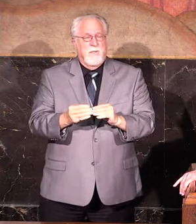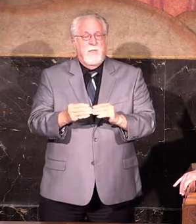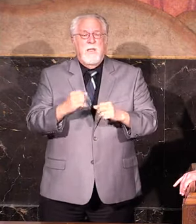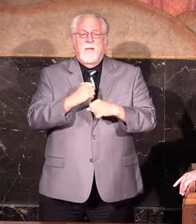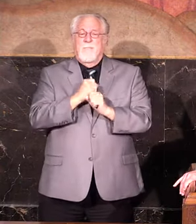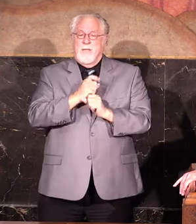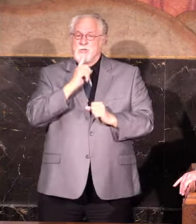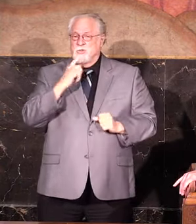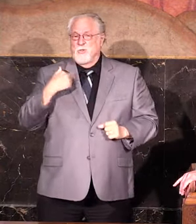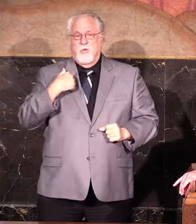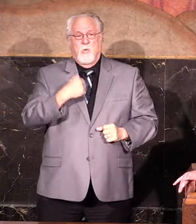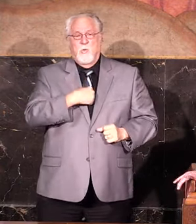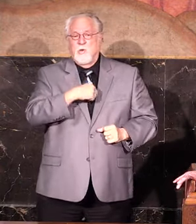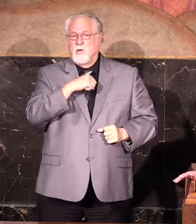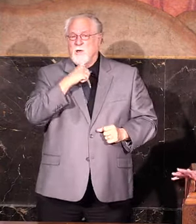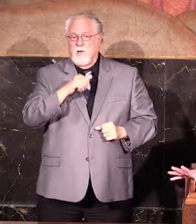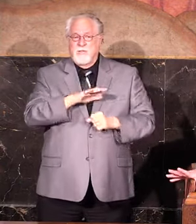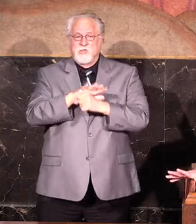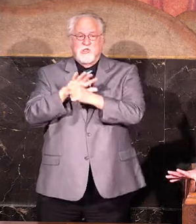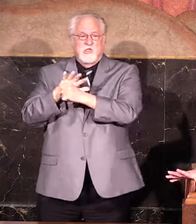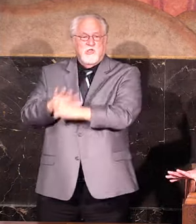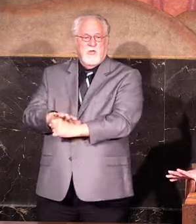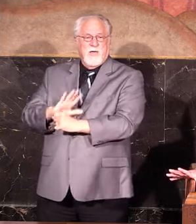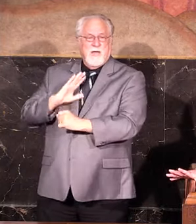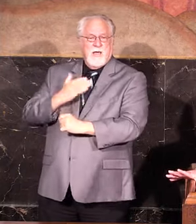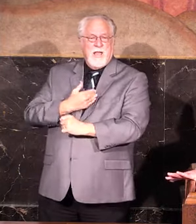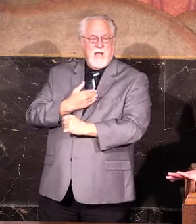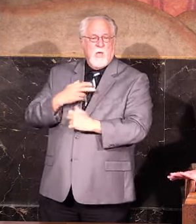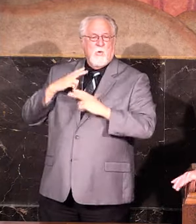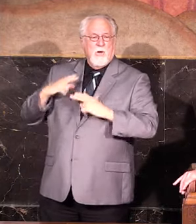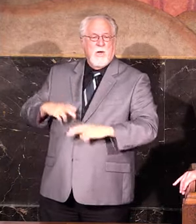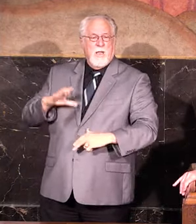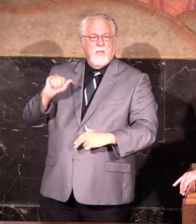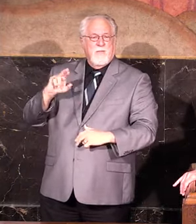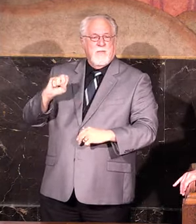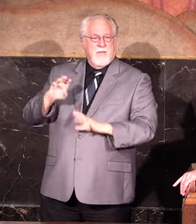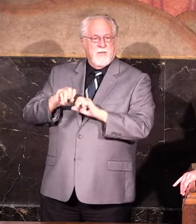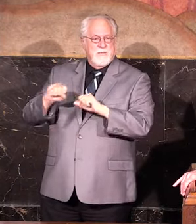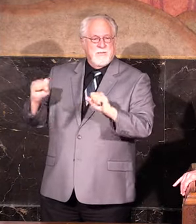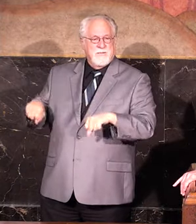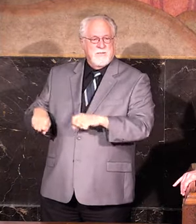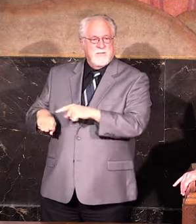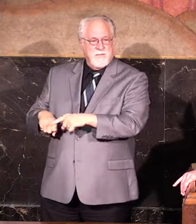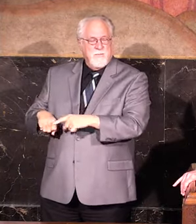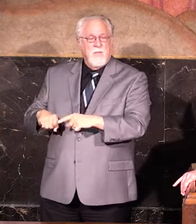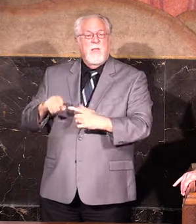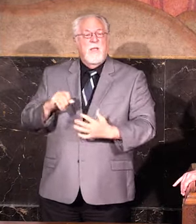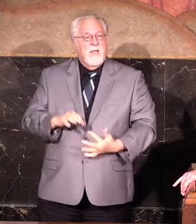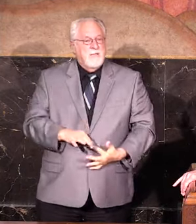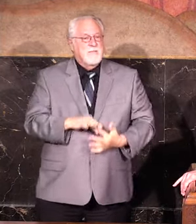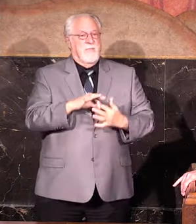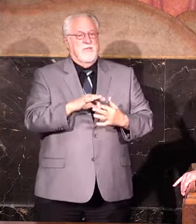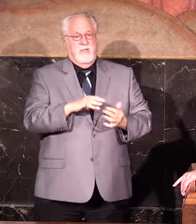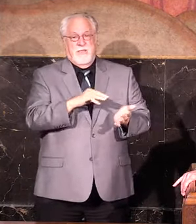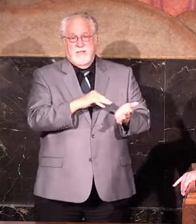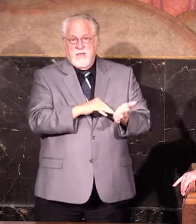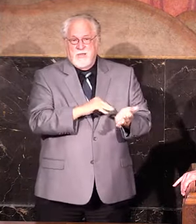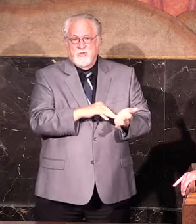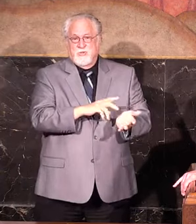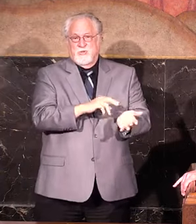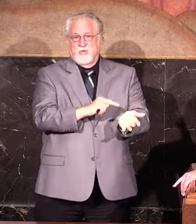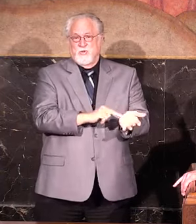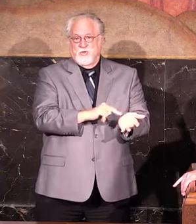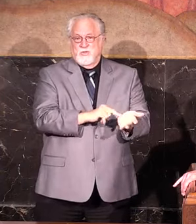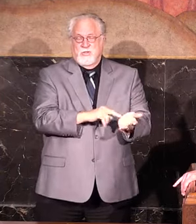that we're not putting an unnecessary strain on our healthcare delivery system, especially those doctors and nurses and